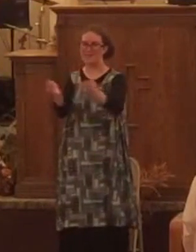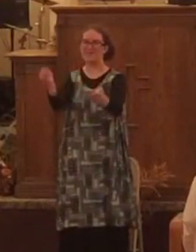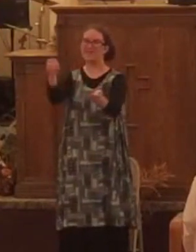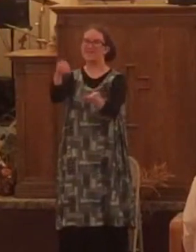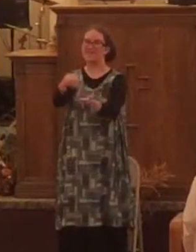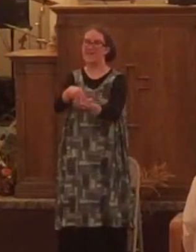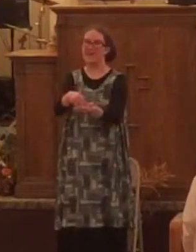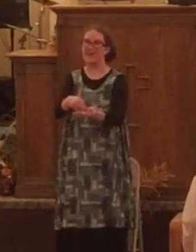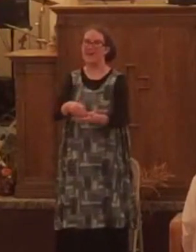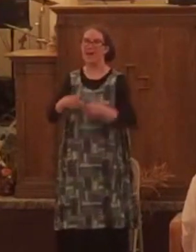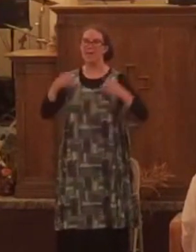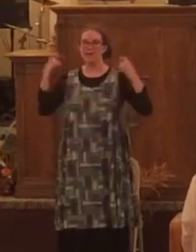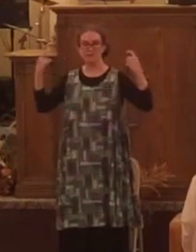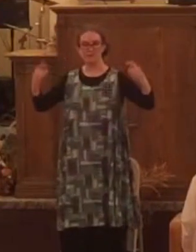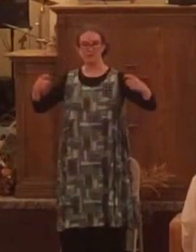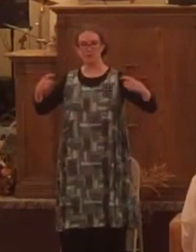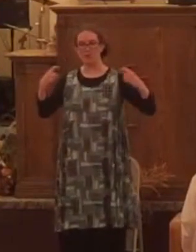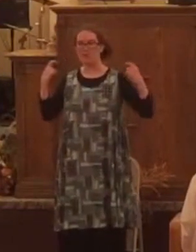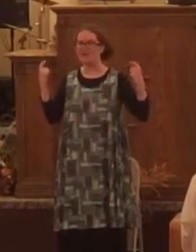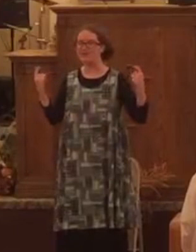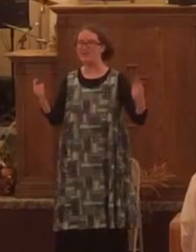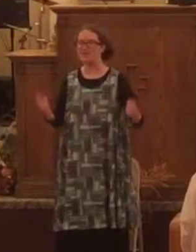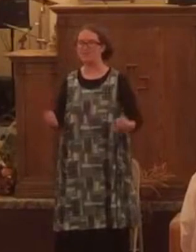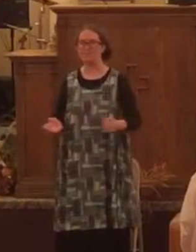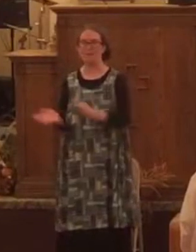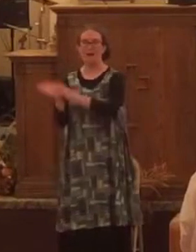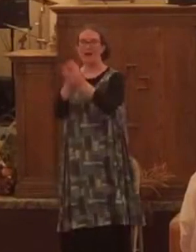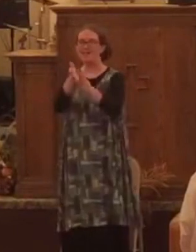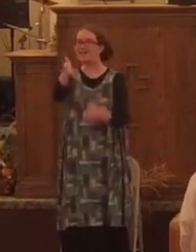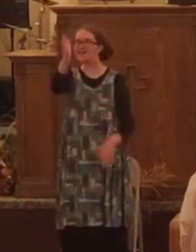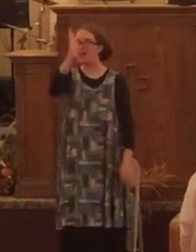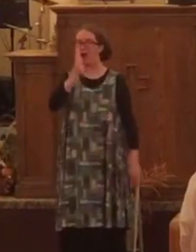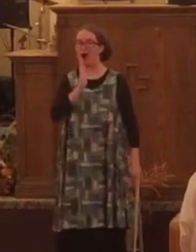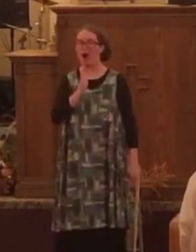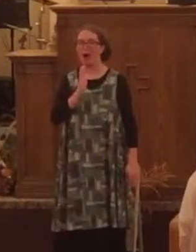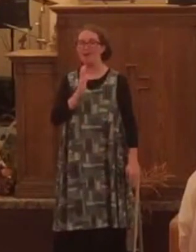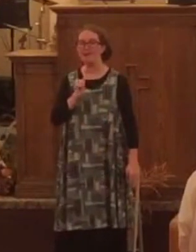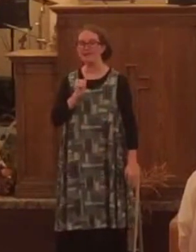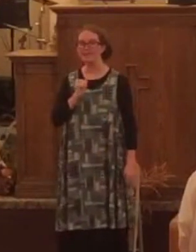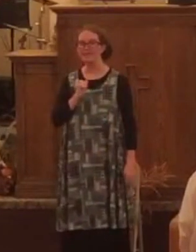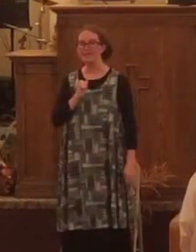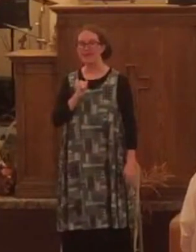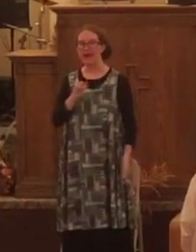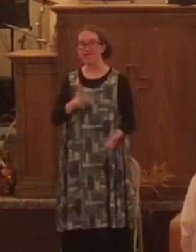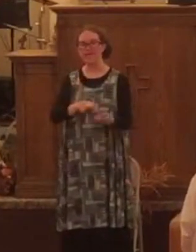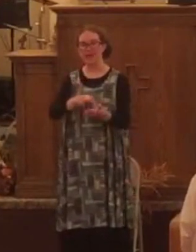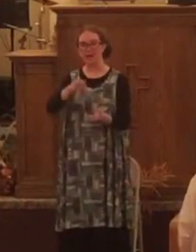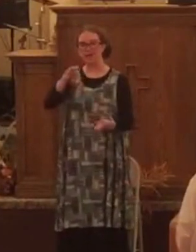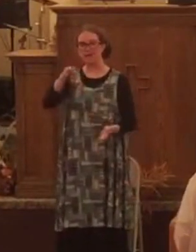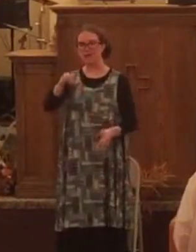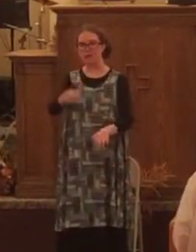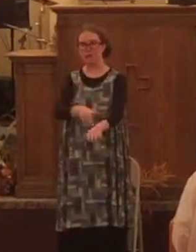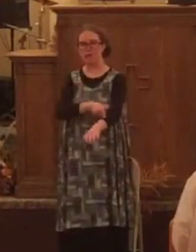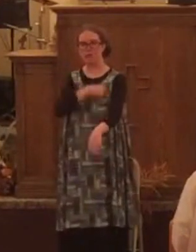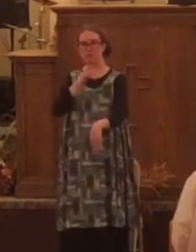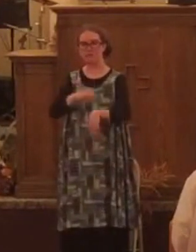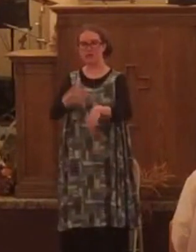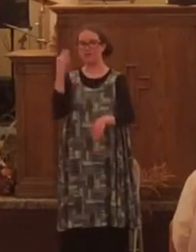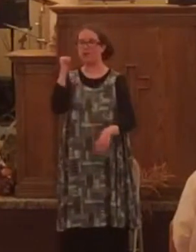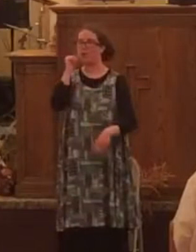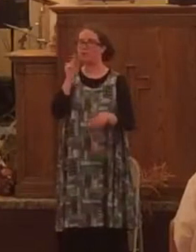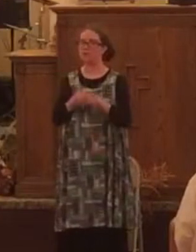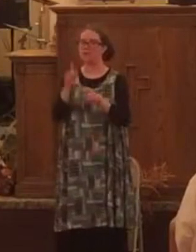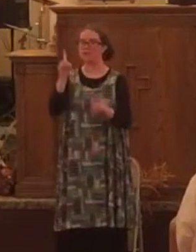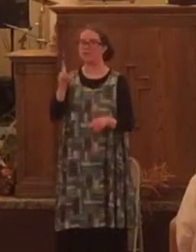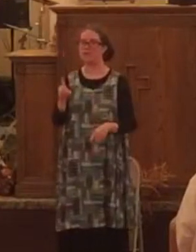again. I rejoice in that. Praise God. Amen. You know, I found out a long time ago, Sister